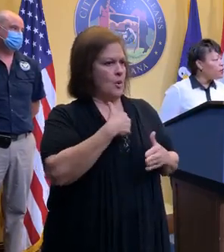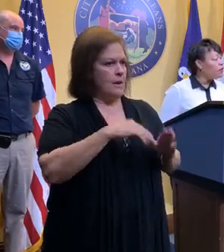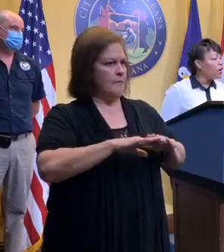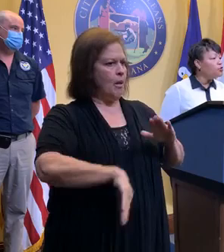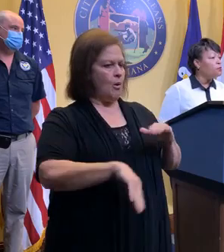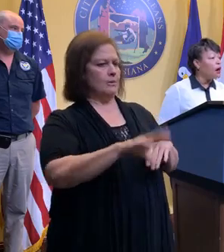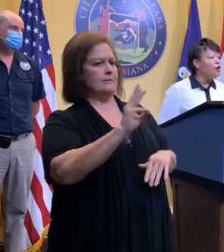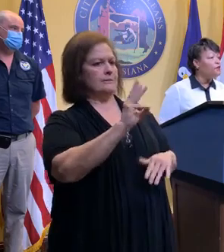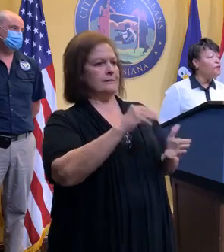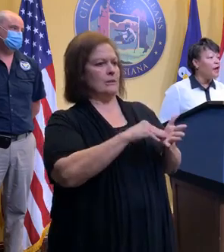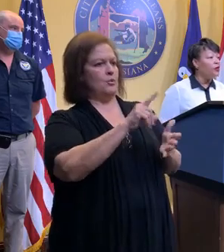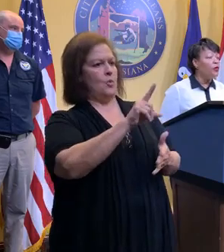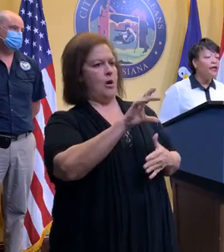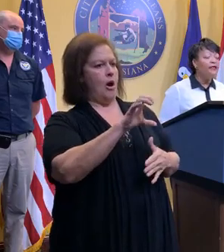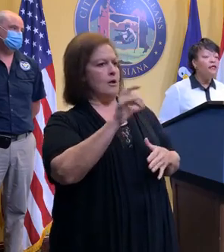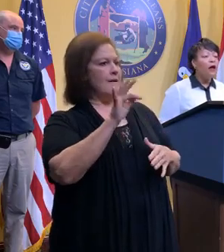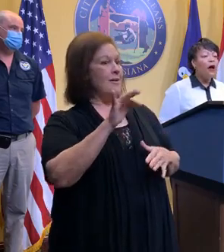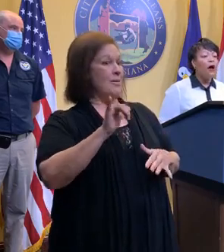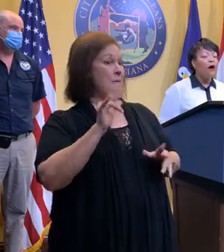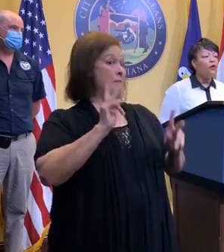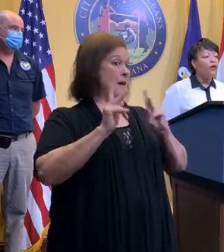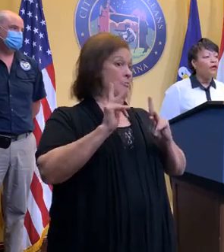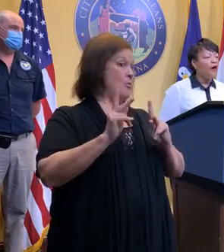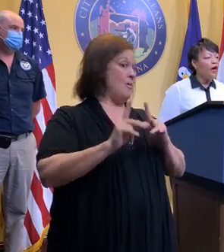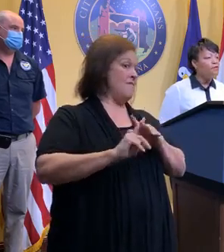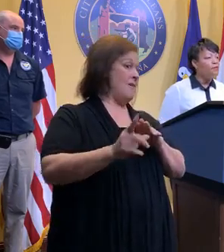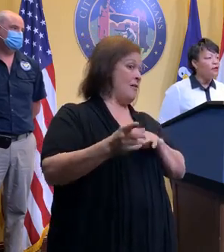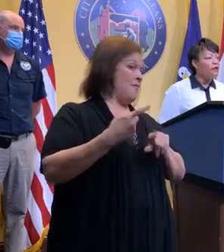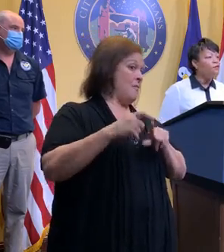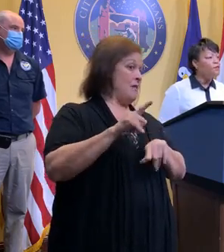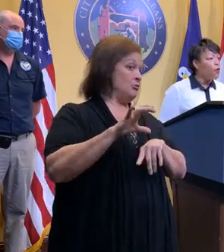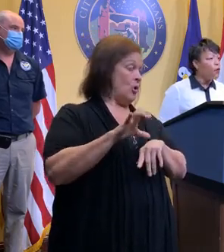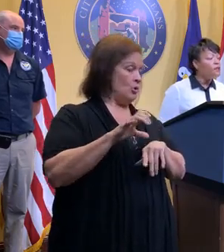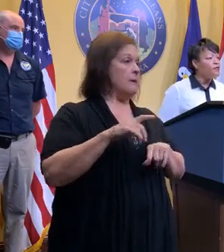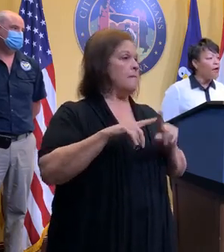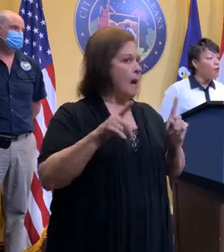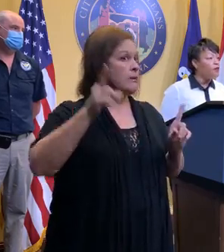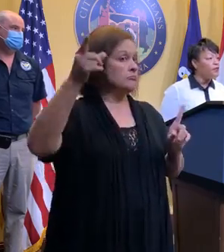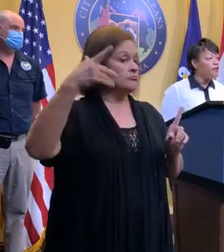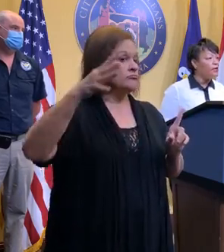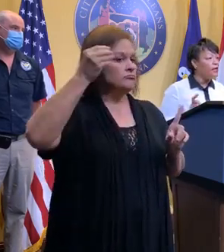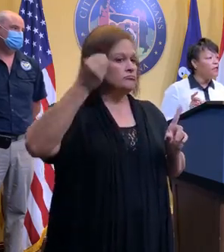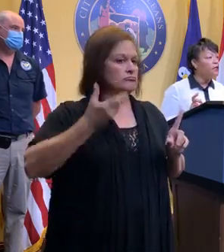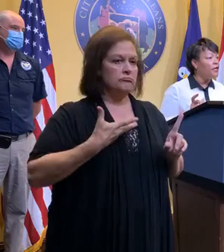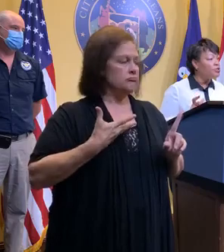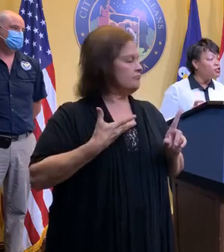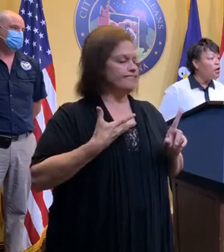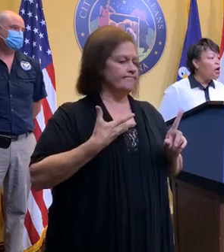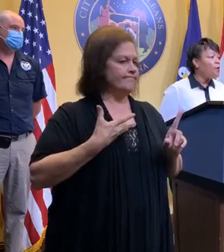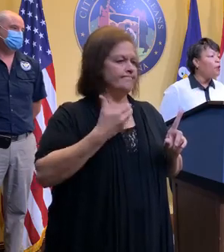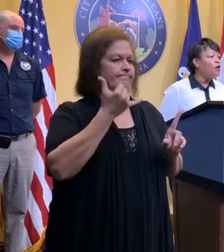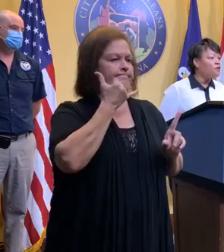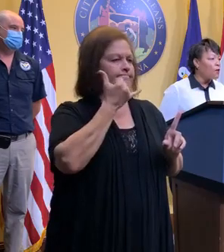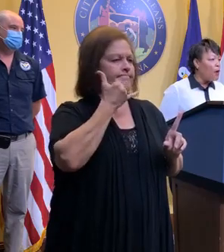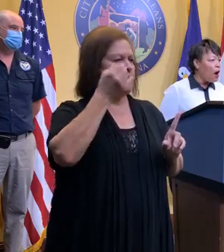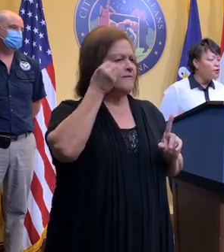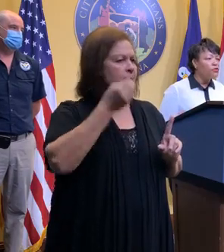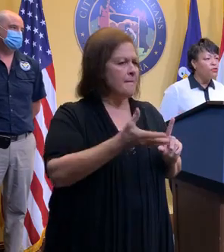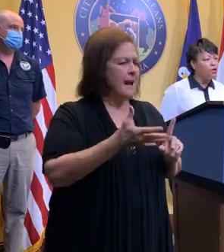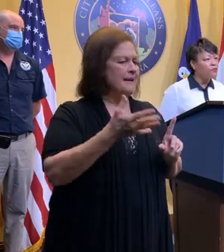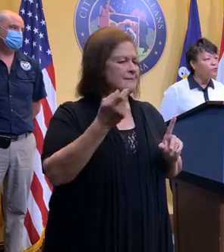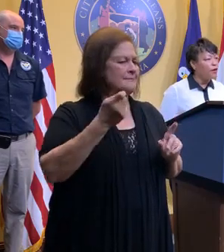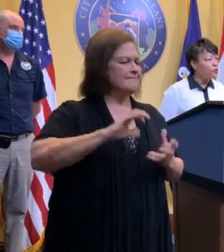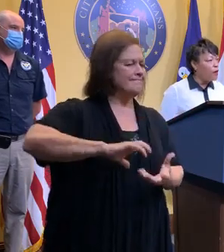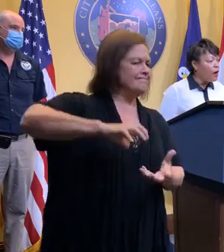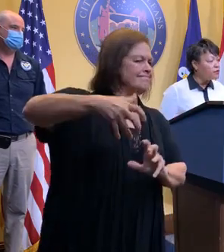that 6,100 mark of evacuees. We have been informed that that was a data glitch by one of our